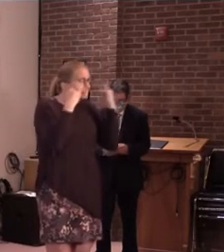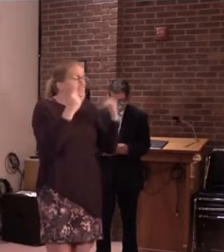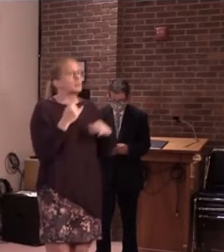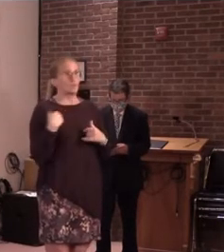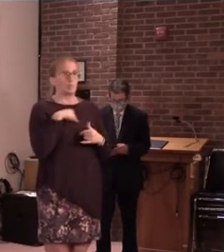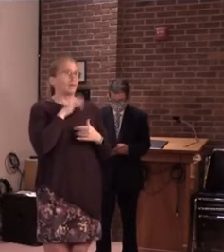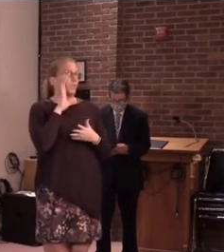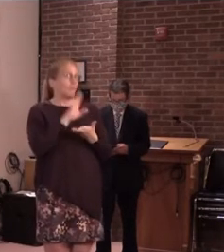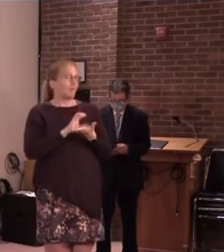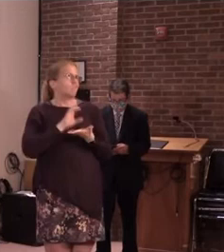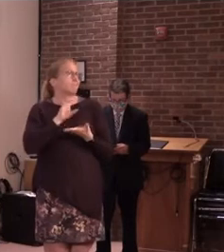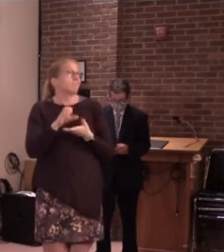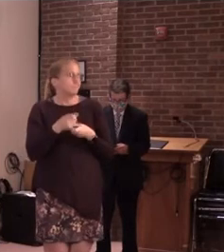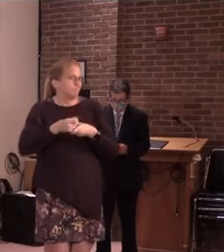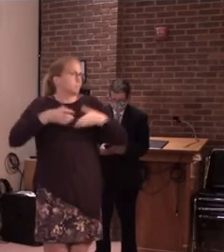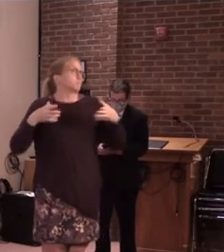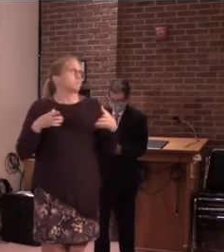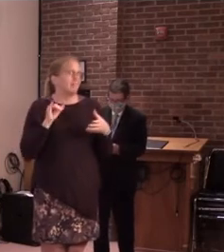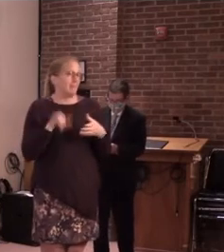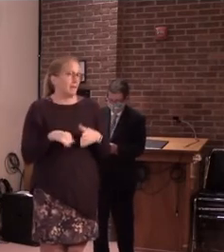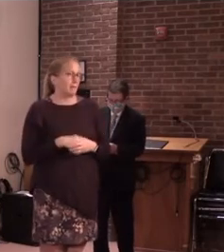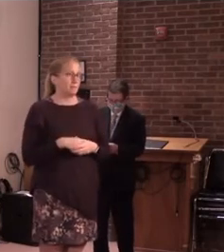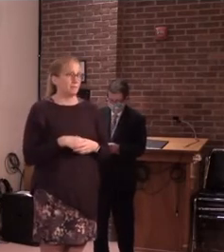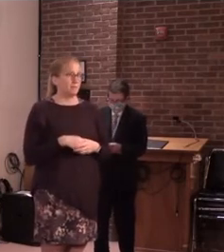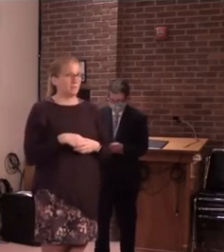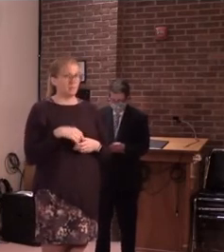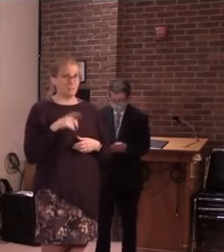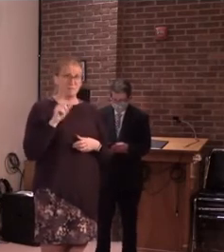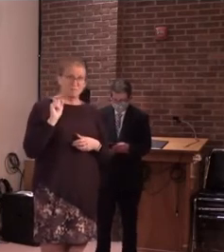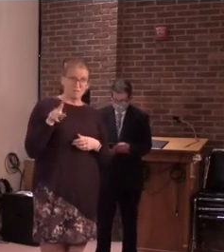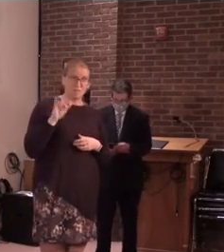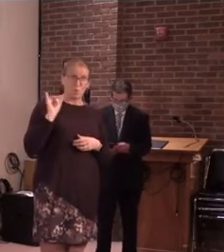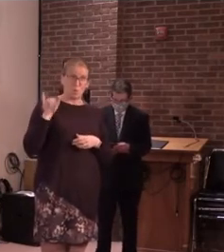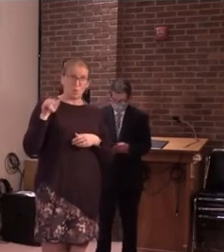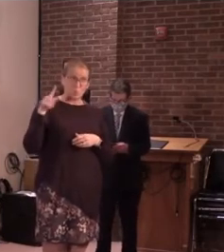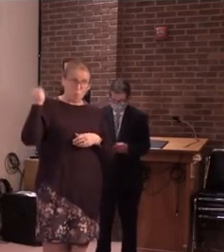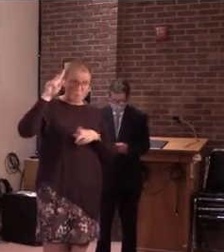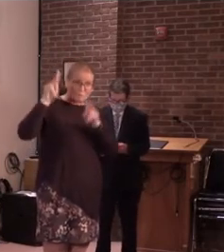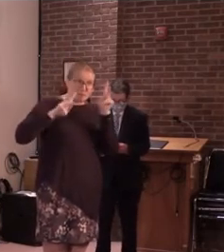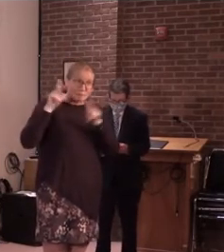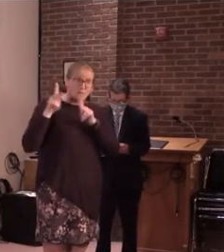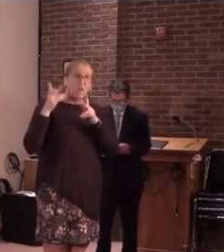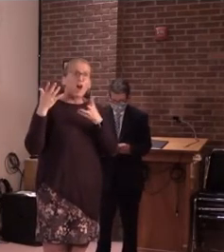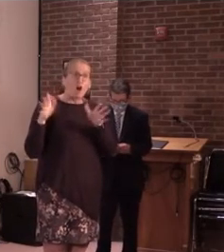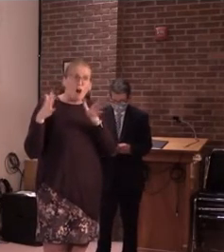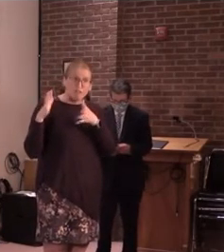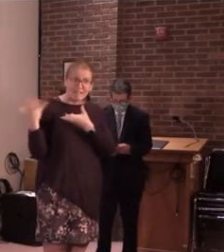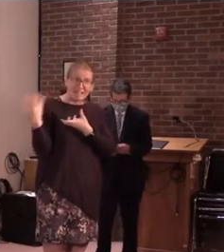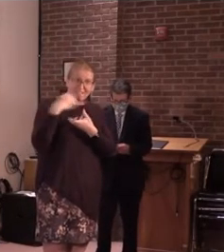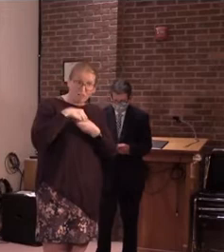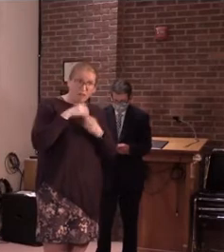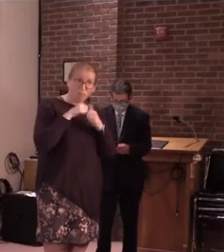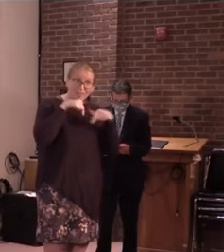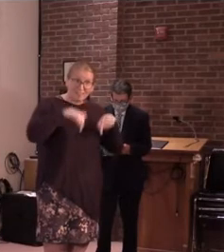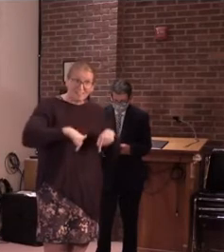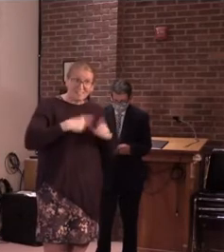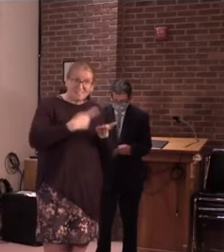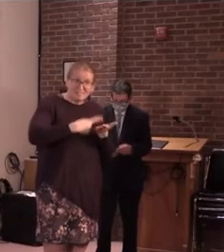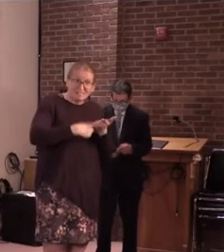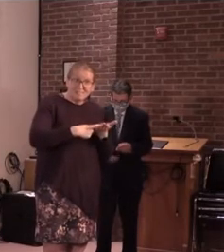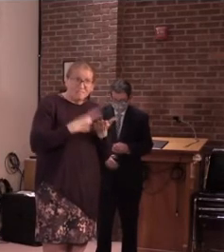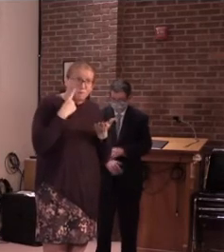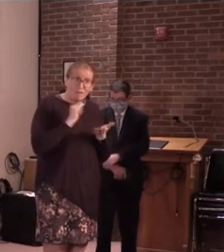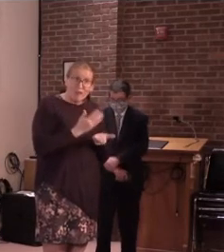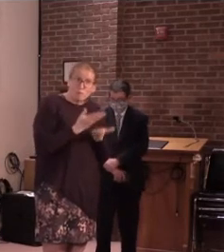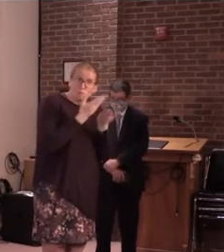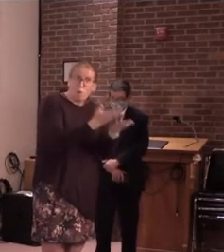you know, making it good. Have they already been brought into the fold on some of the scope of these proposals?